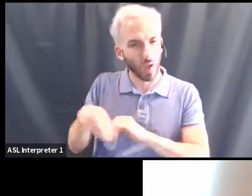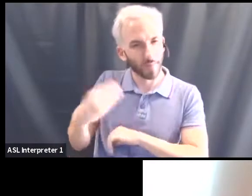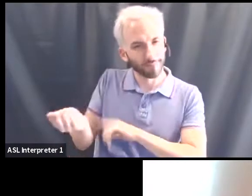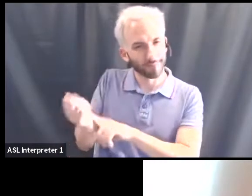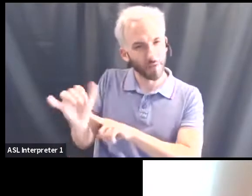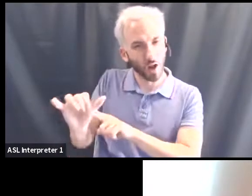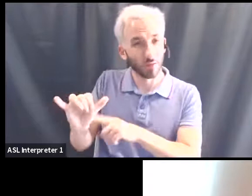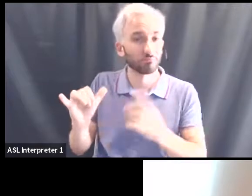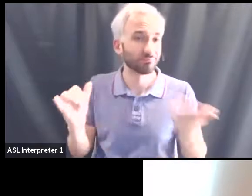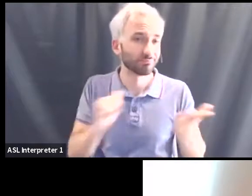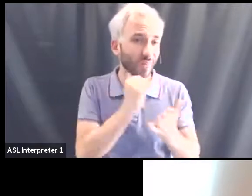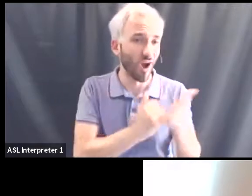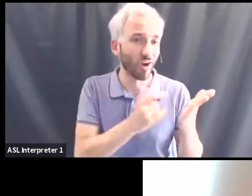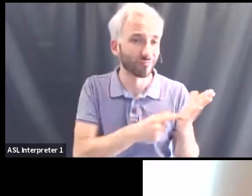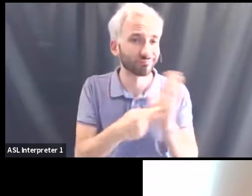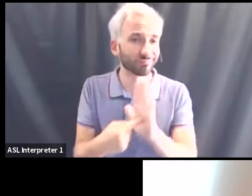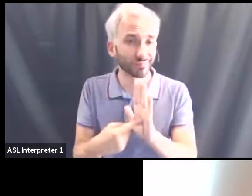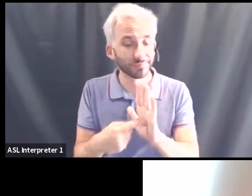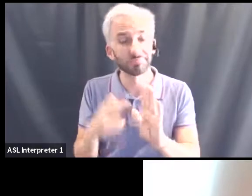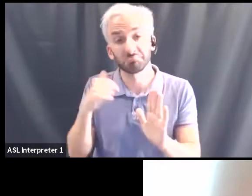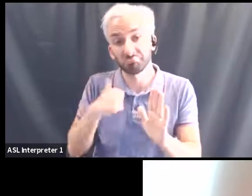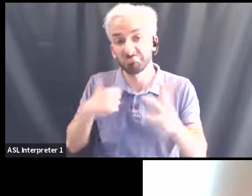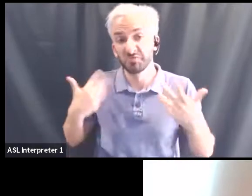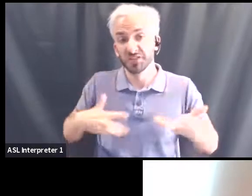to actually learn about it. So for example,